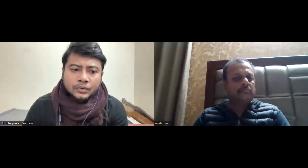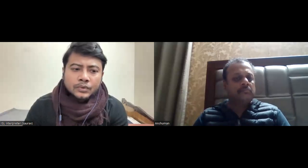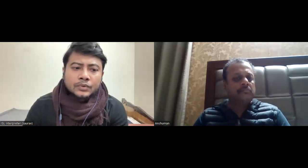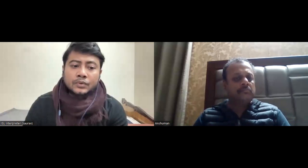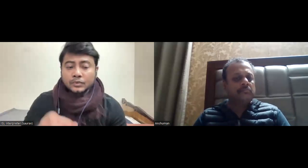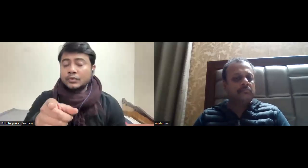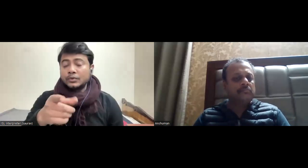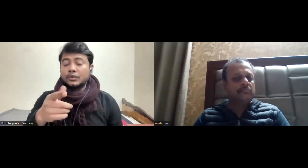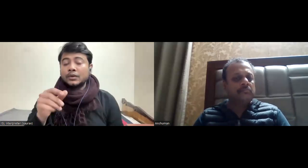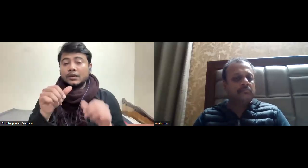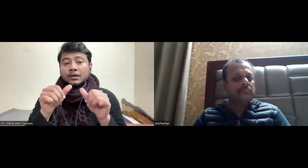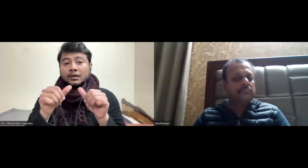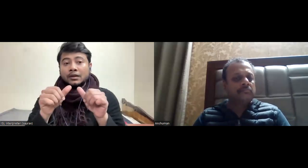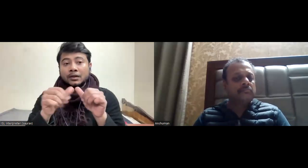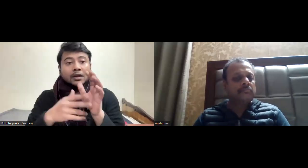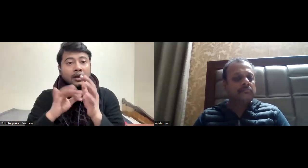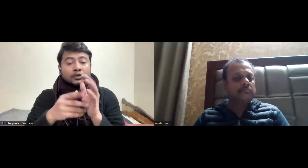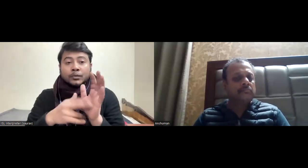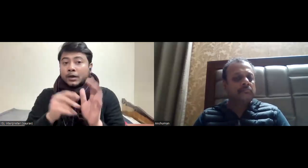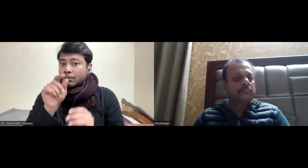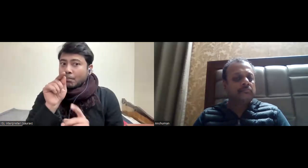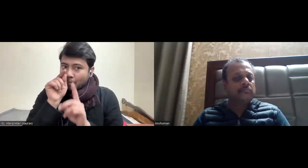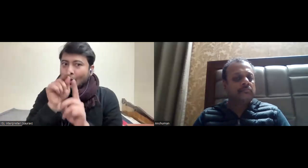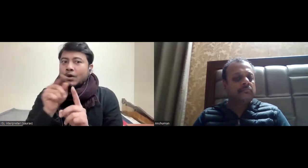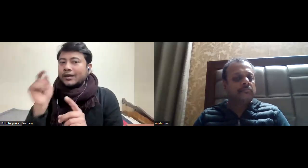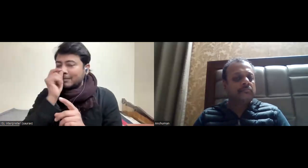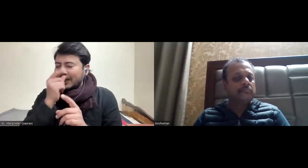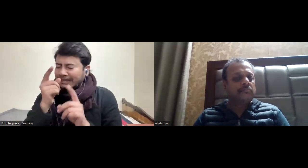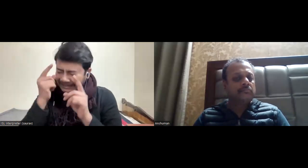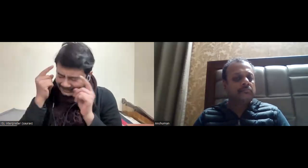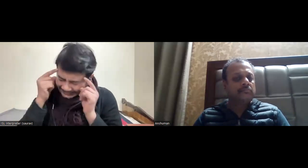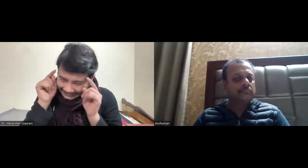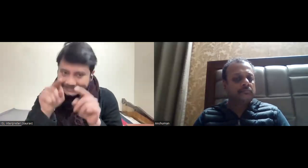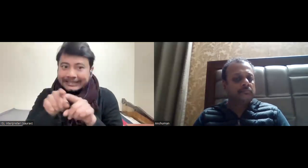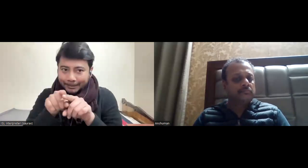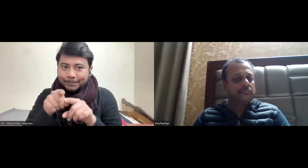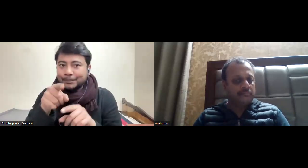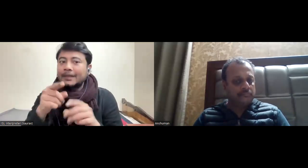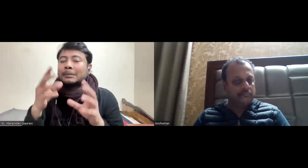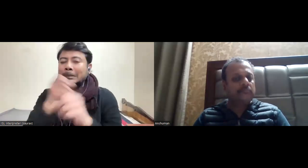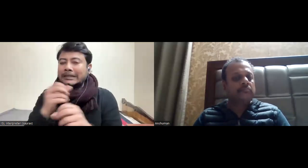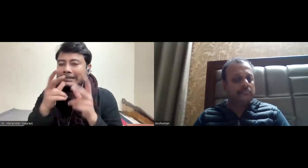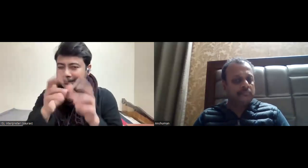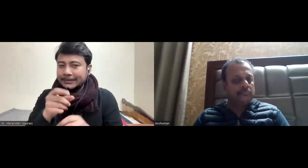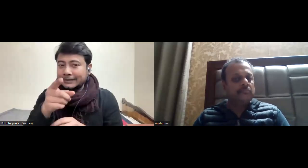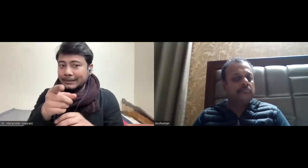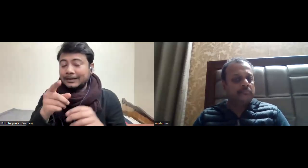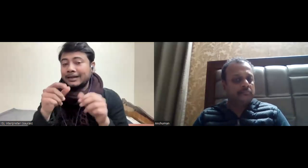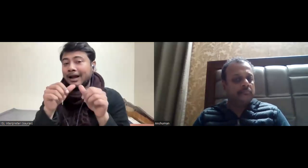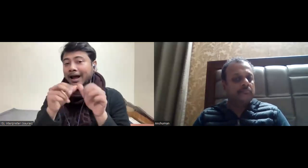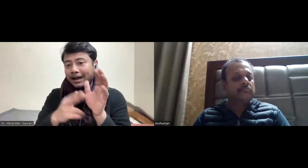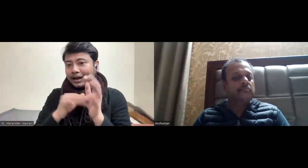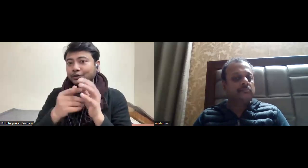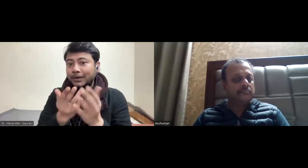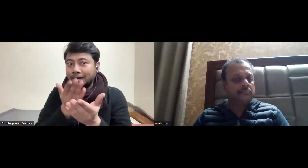mentioned. So thanks, Anshuman, for bringing out this point. So when we have a very good behavior, when we have a very good